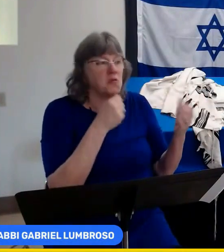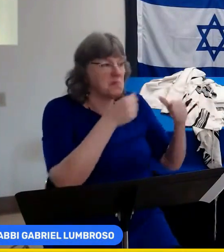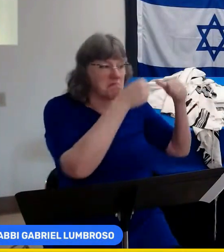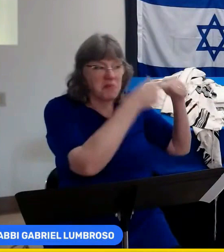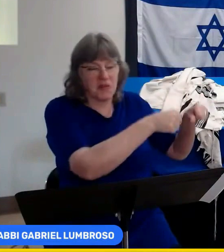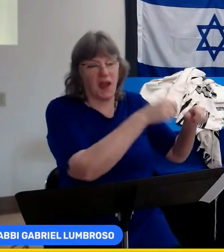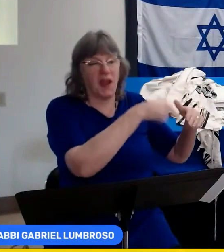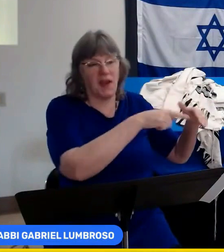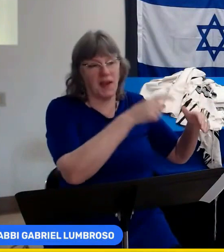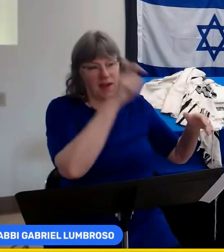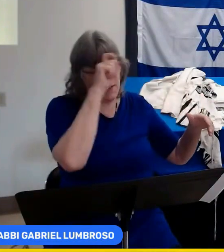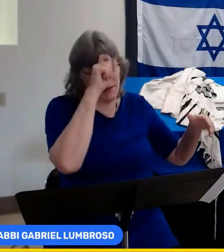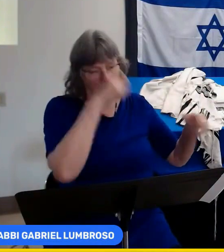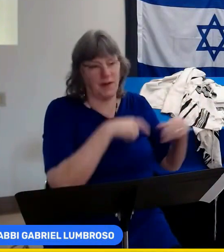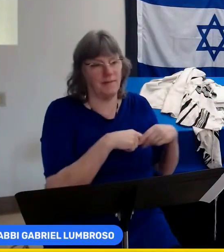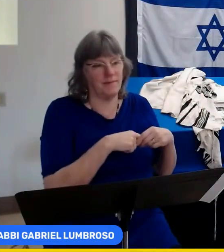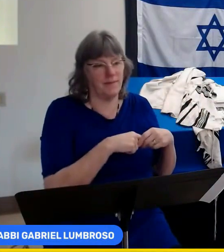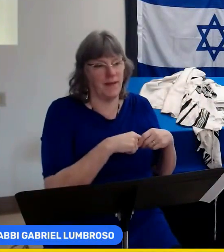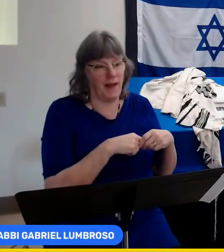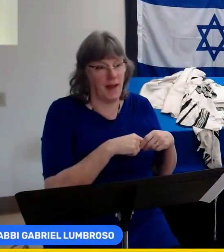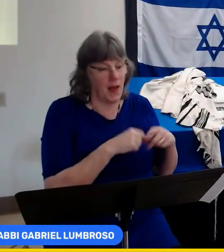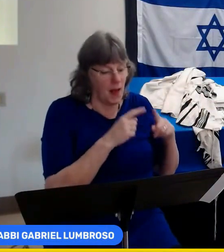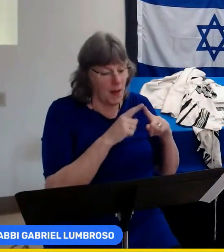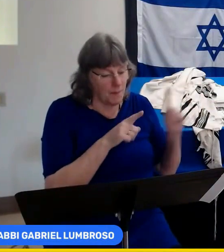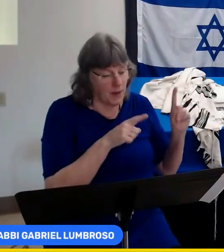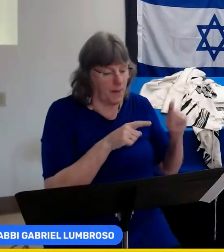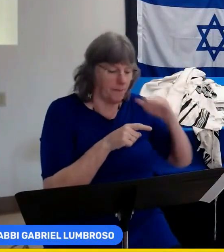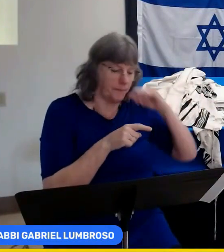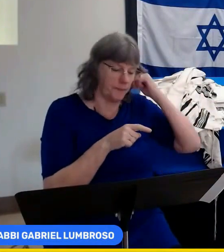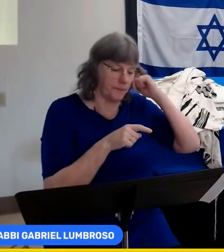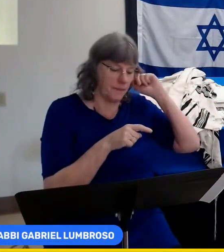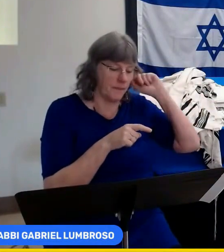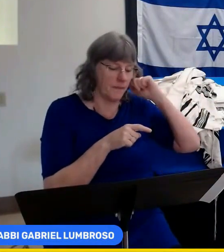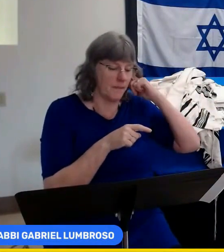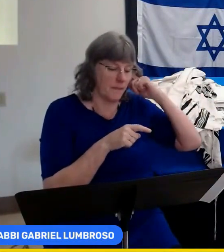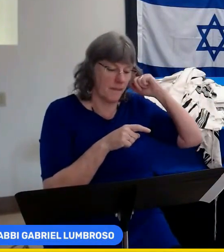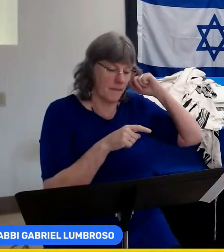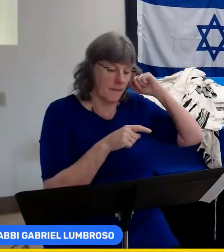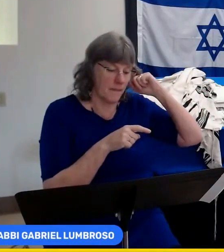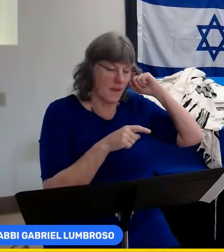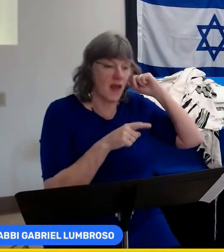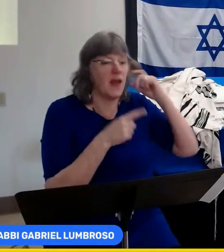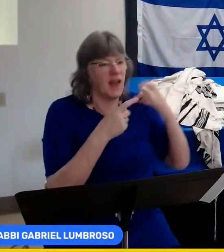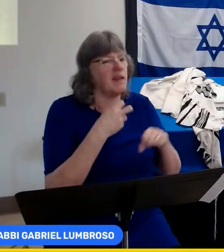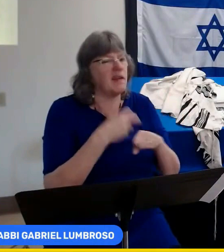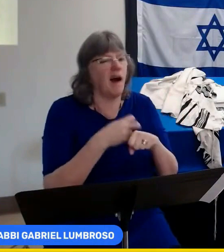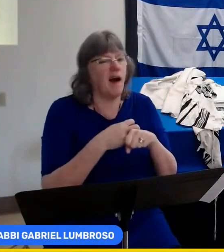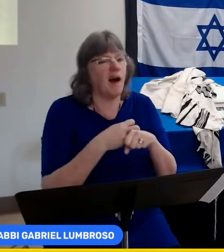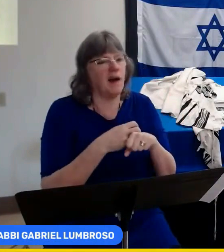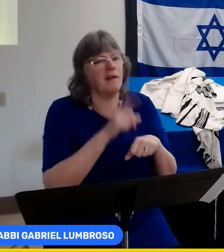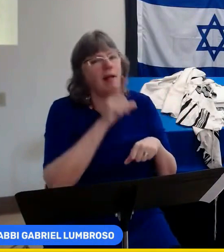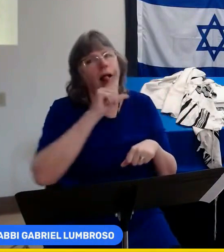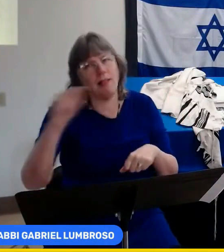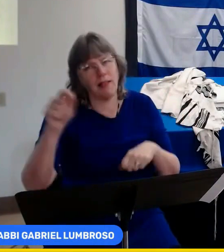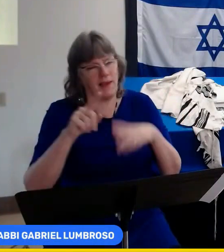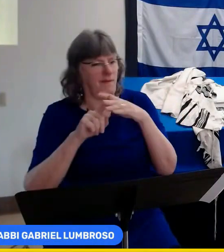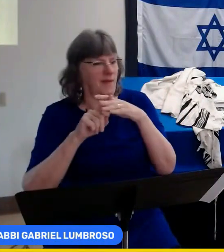Leaving Egypt, well, but let's say some leave Egypt. I leave